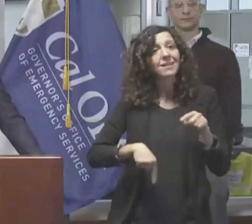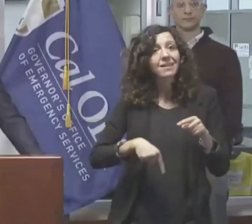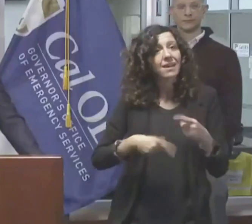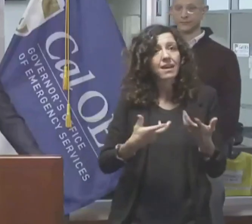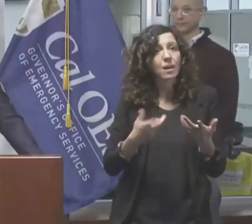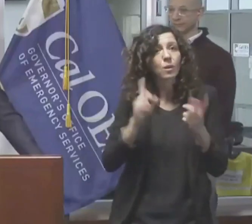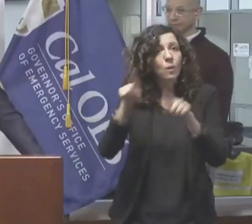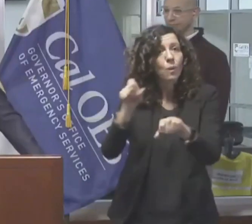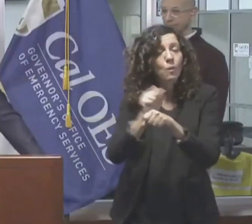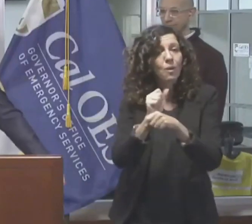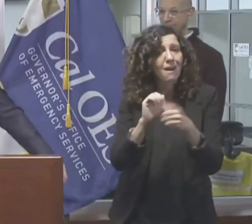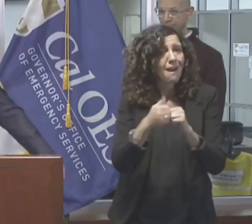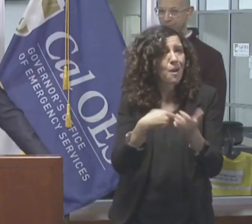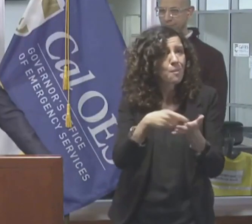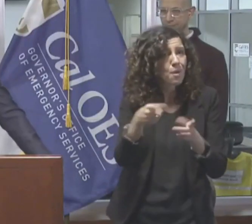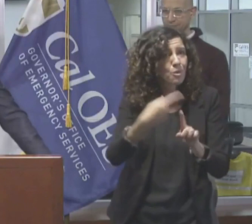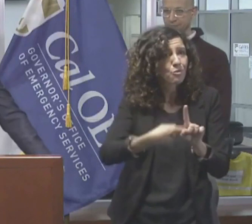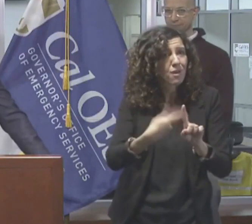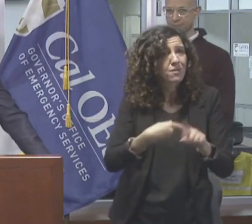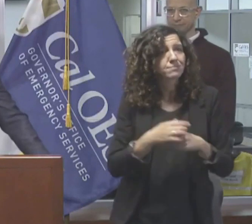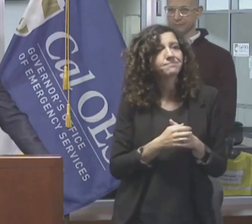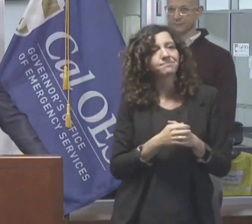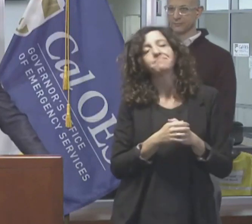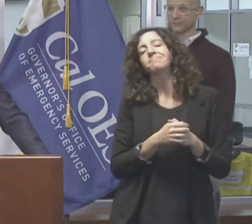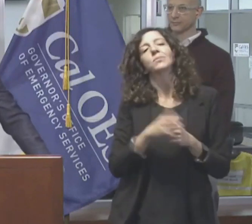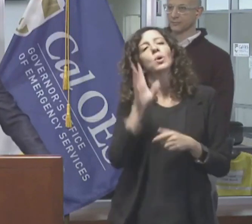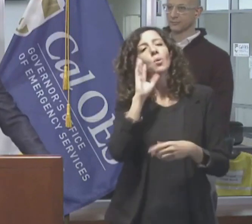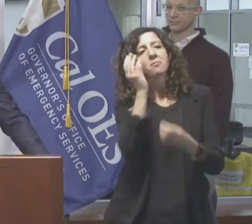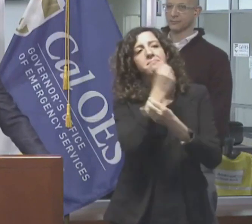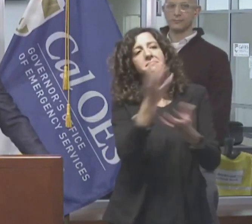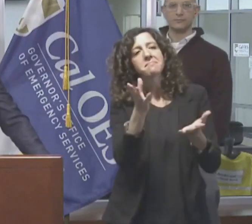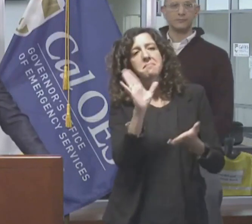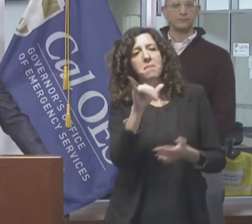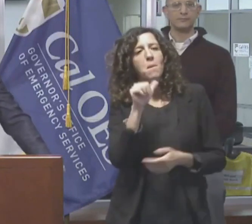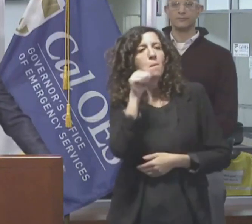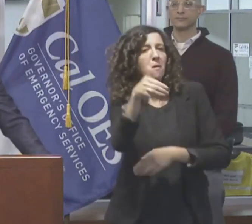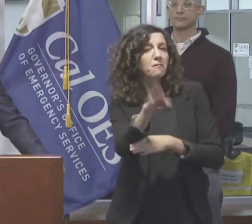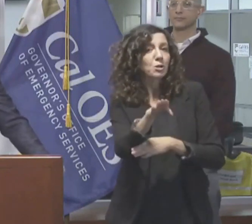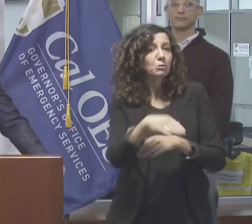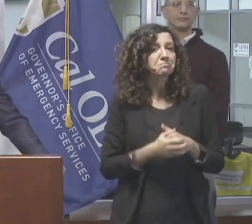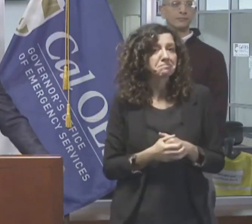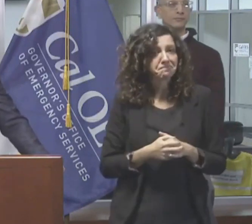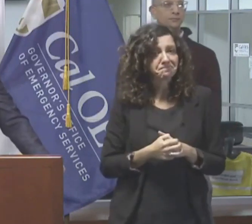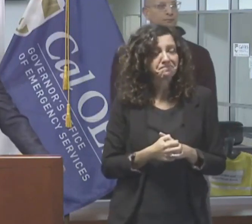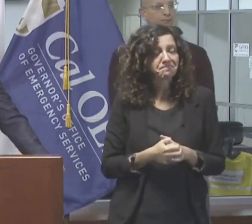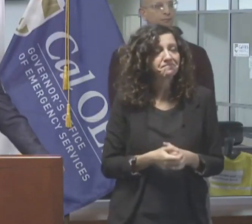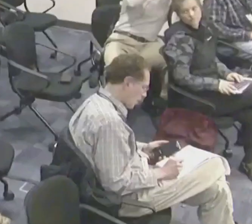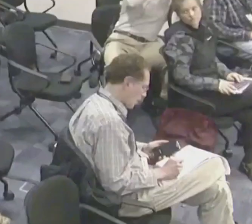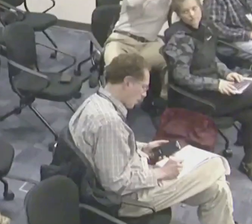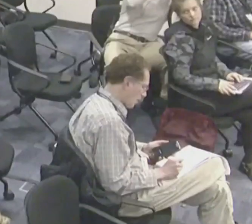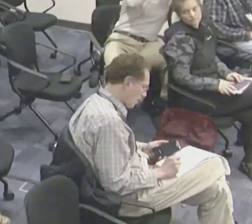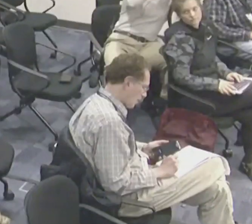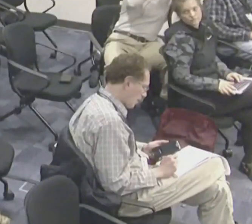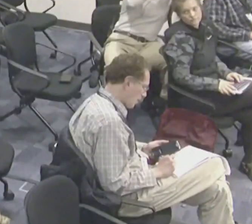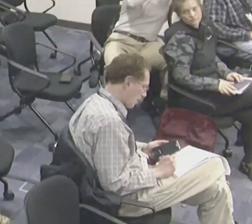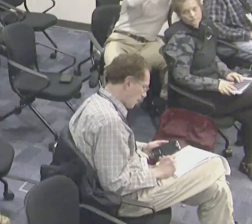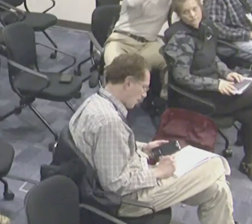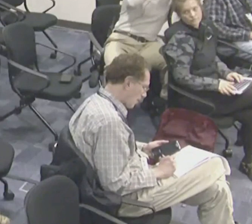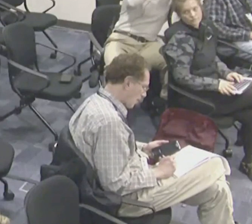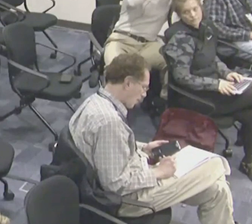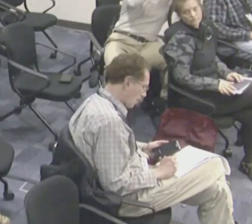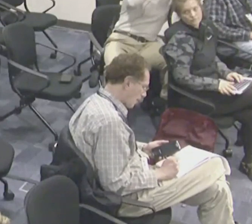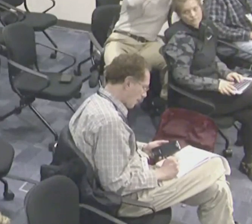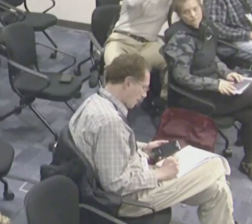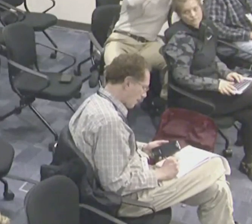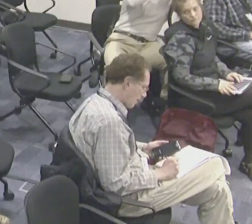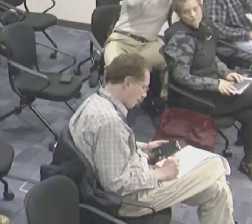those out at the latest tomorrow afternoon. And last one from the phone, we'll go back to the room afterwards,